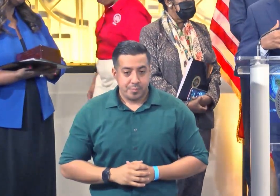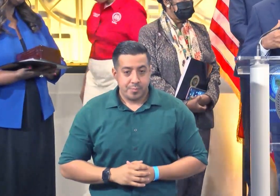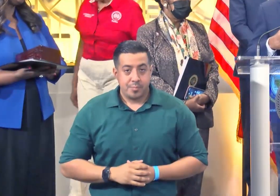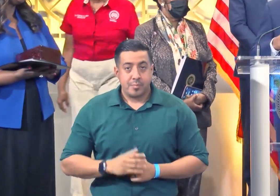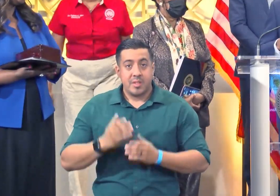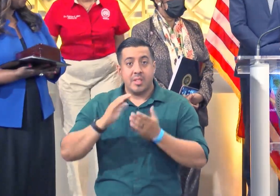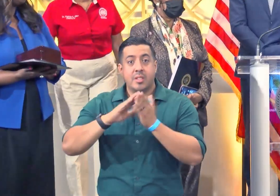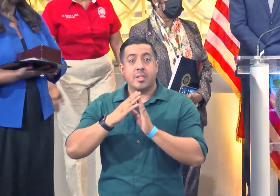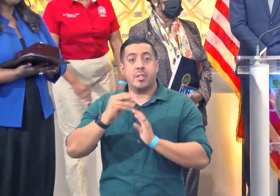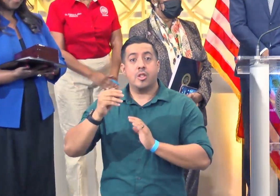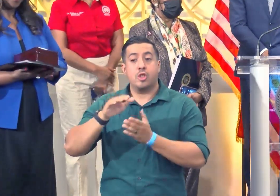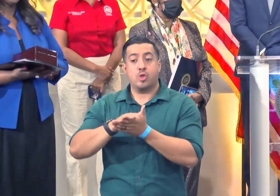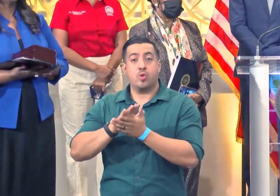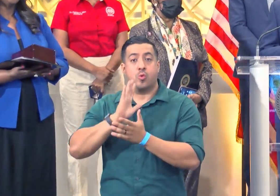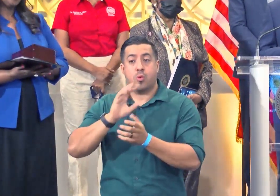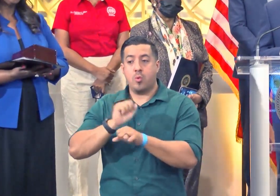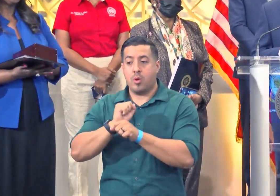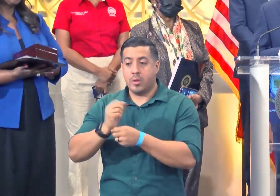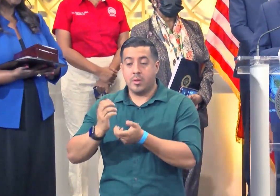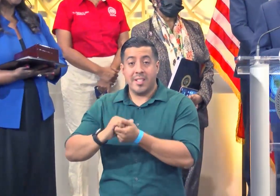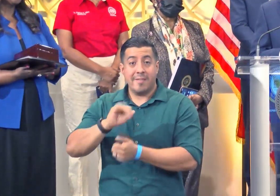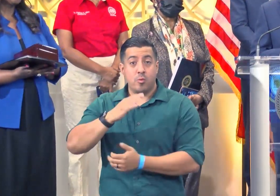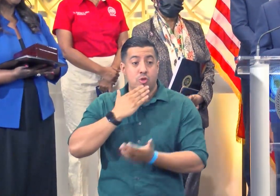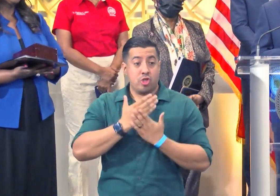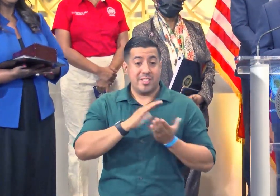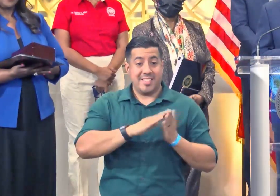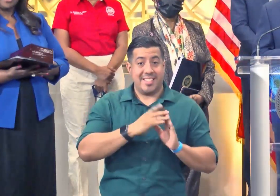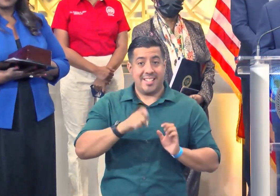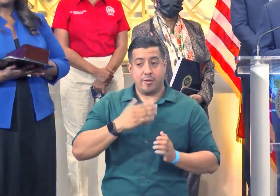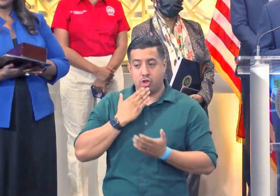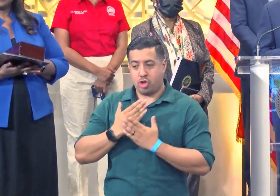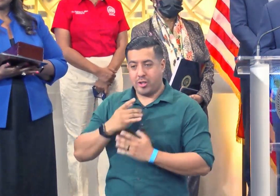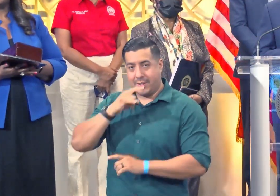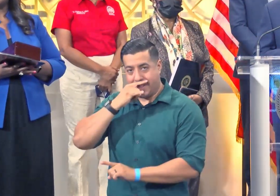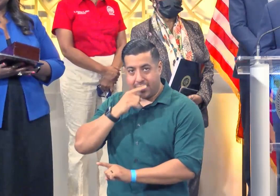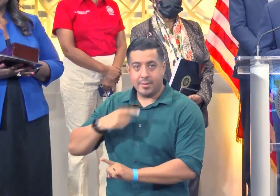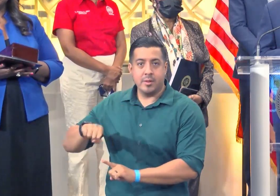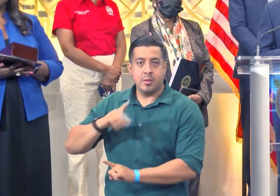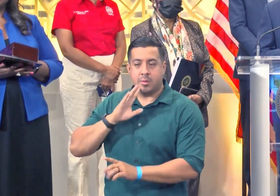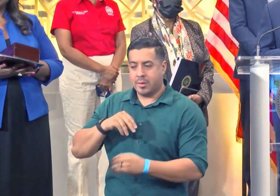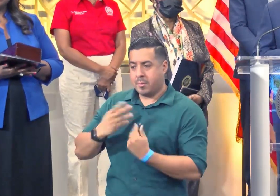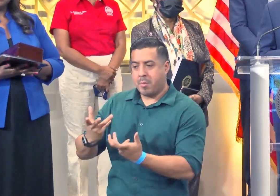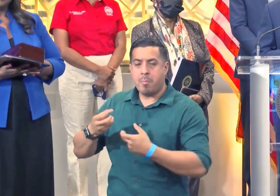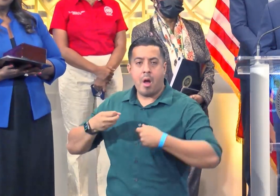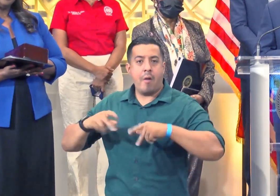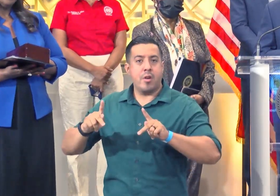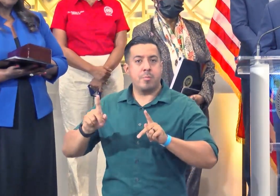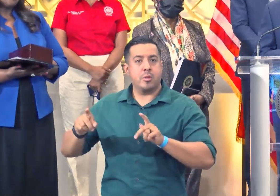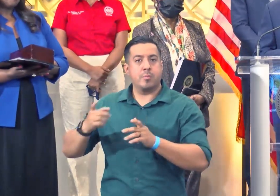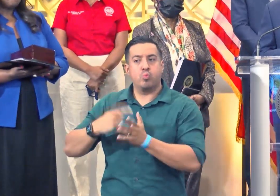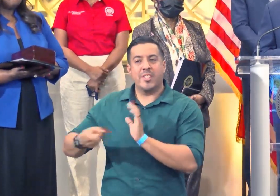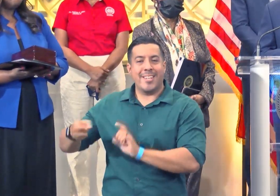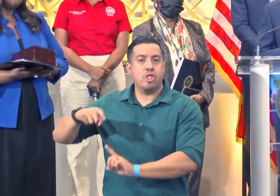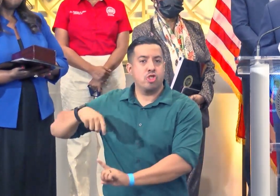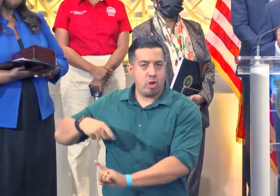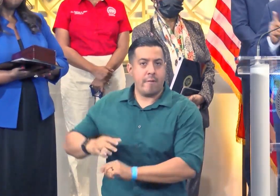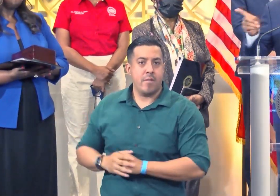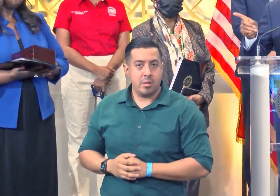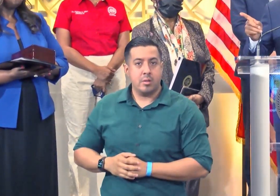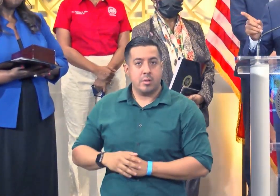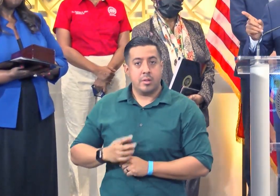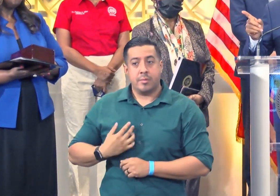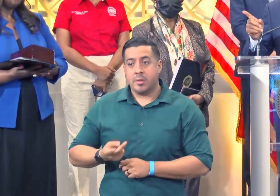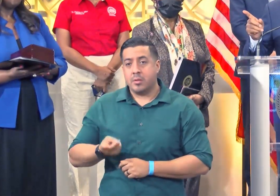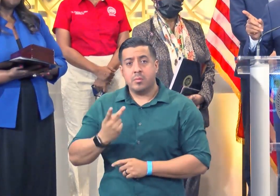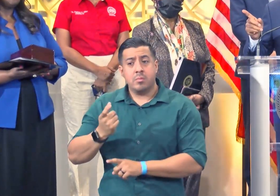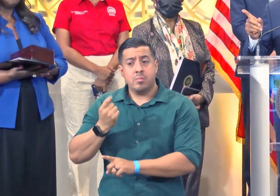and schools work together. You want to have a great city, you got to have some great kids, some great students, and provide them with the opportunities that they deserve. And the two are